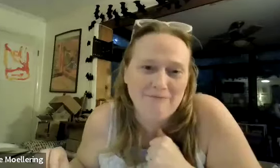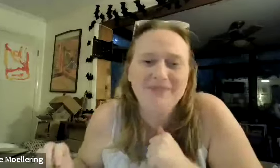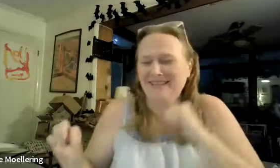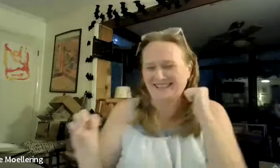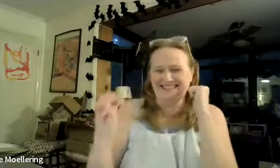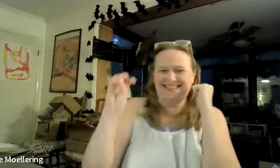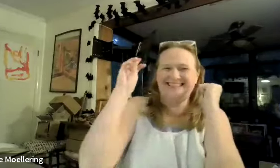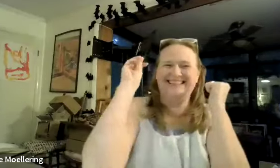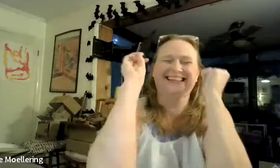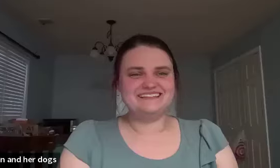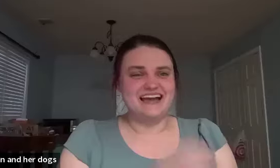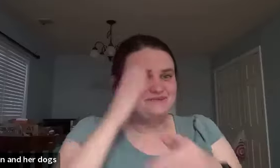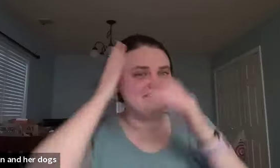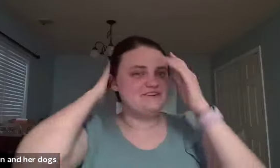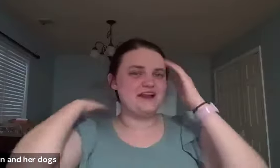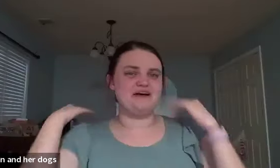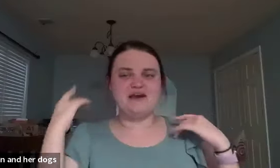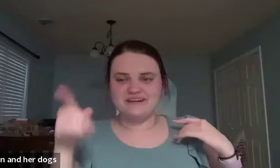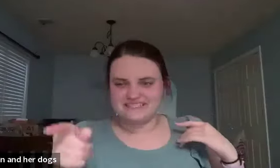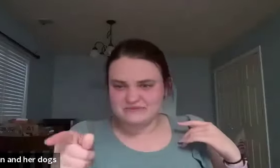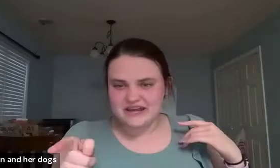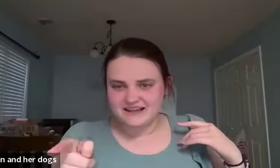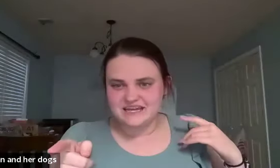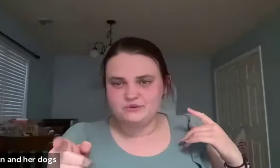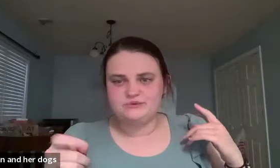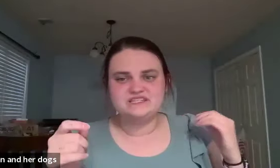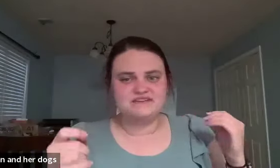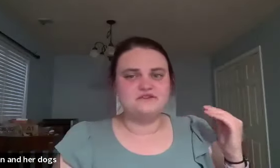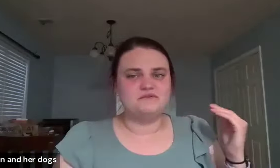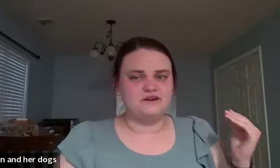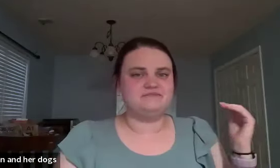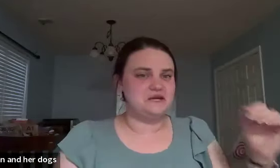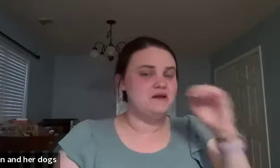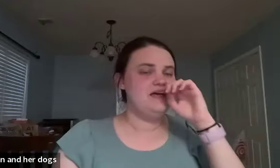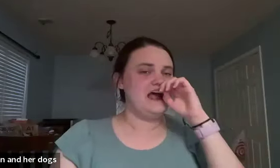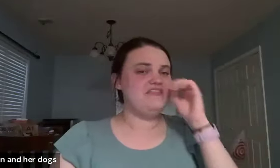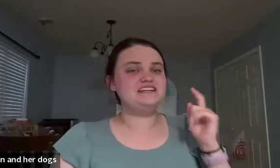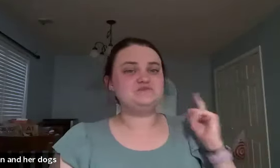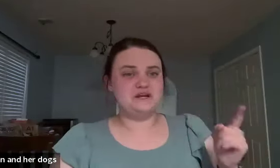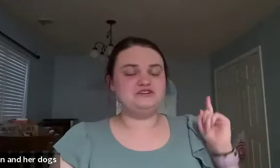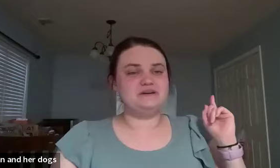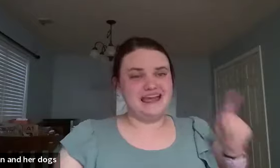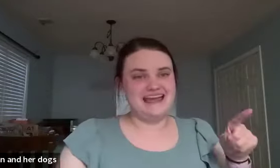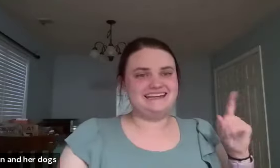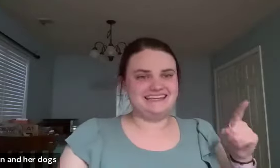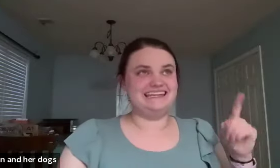them. I will, because I completely forgot about that one. And someone asked, how would we sign for the morning and PM? And that is where you would add